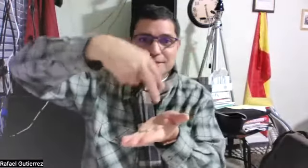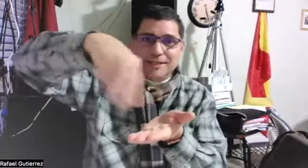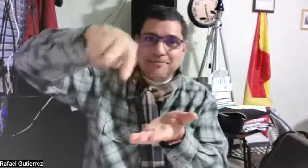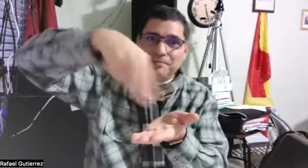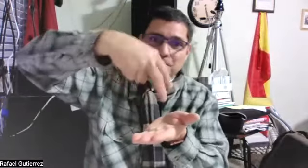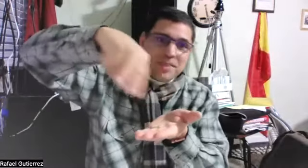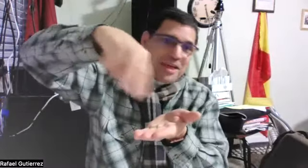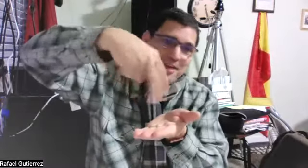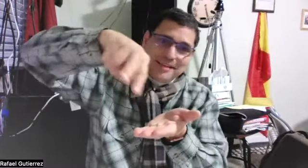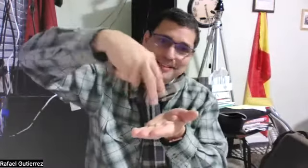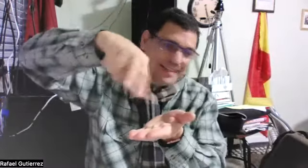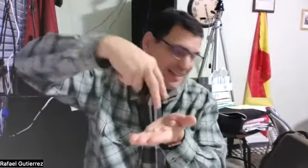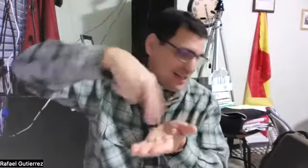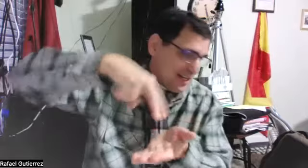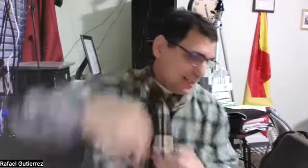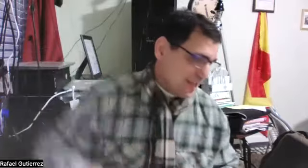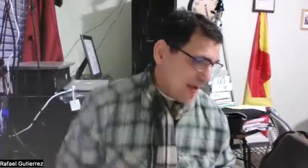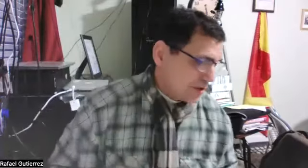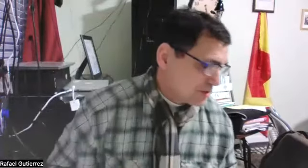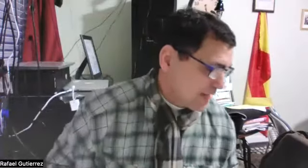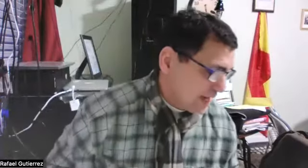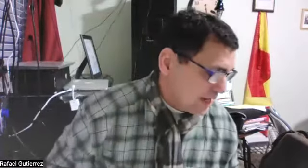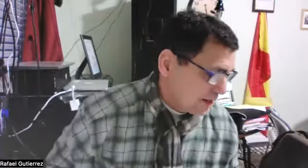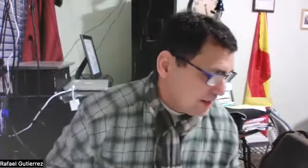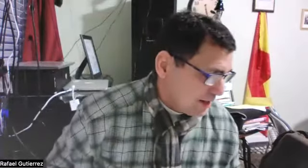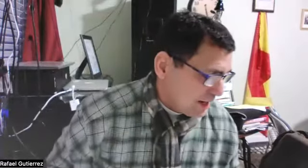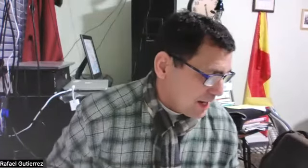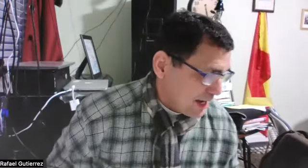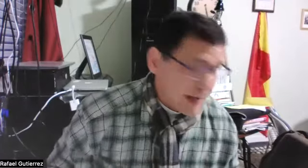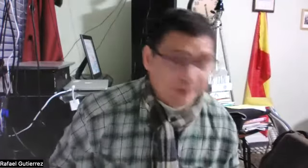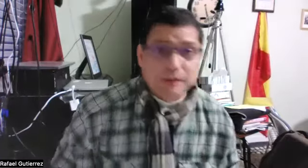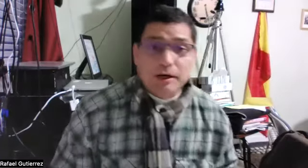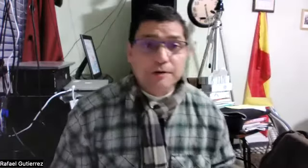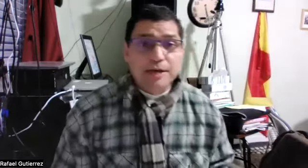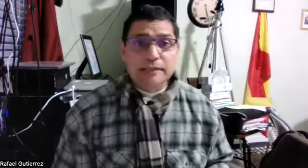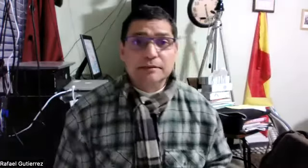see? Dancing, and say, how do you say, I don't know how to dance?